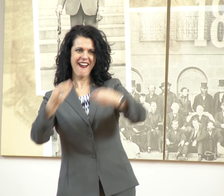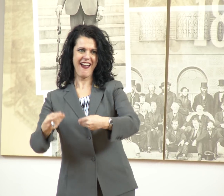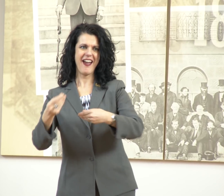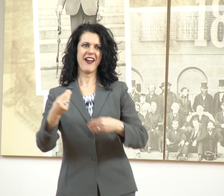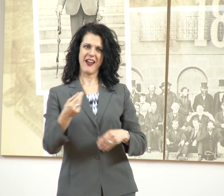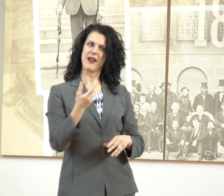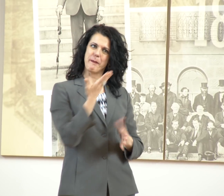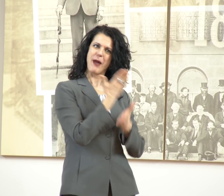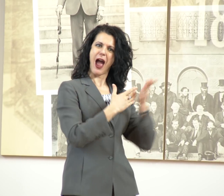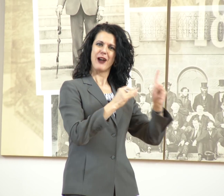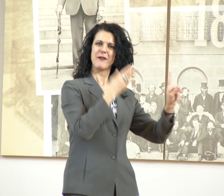and a monologue